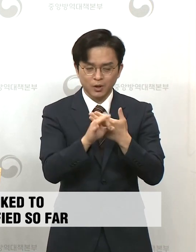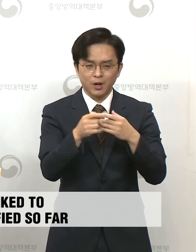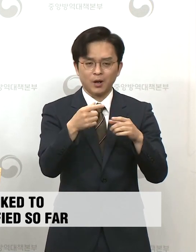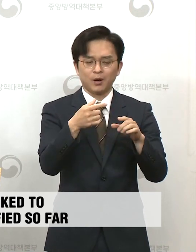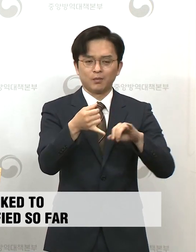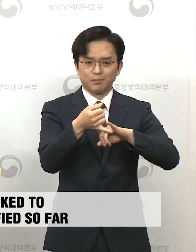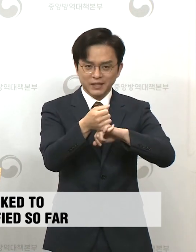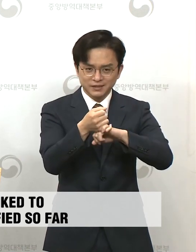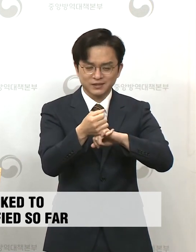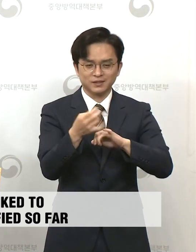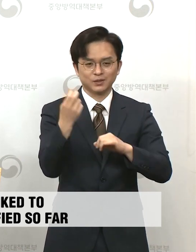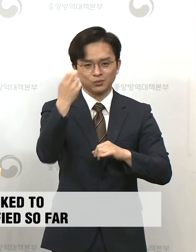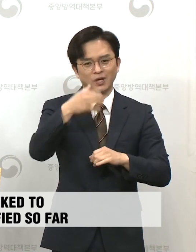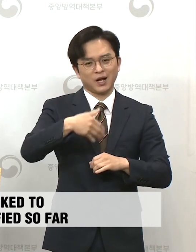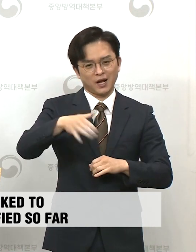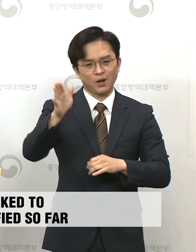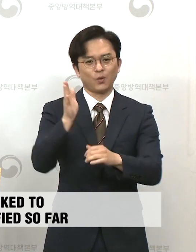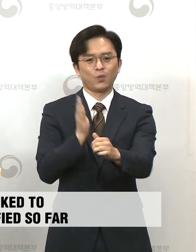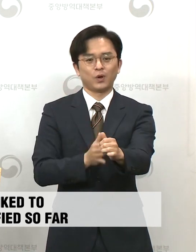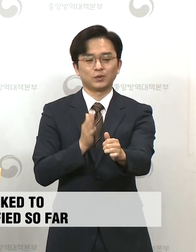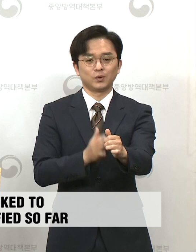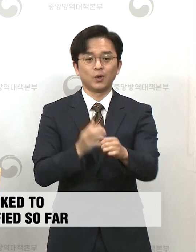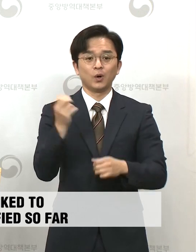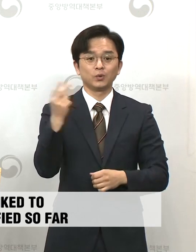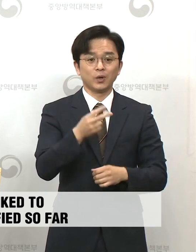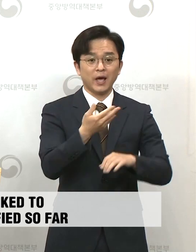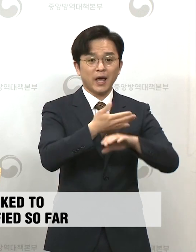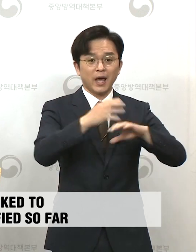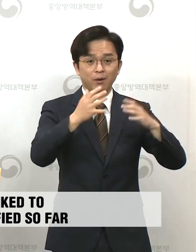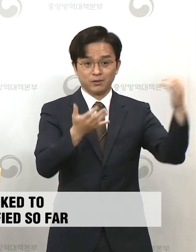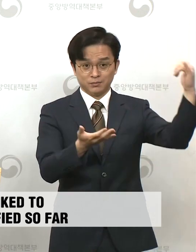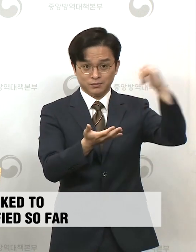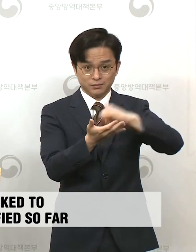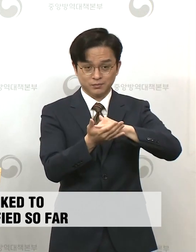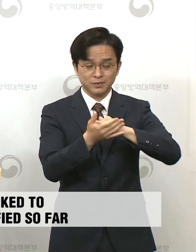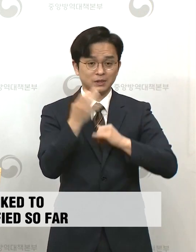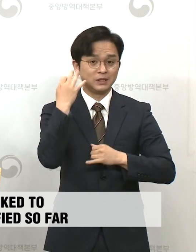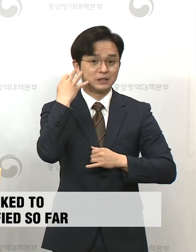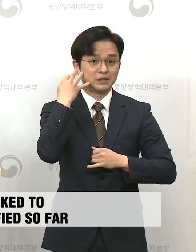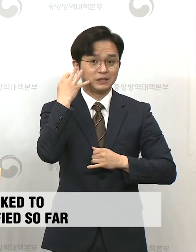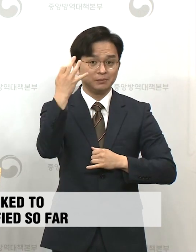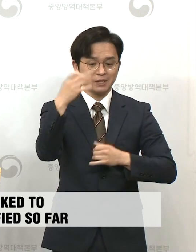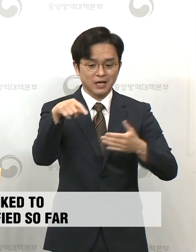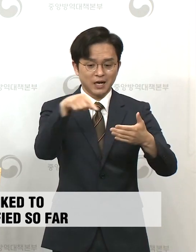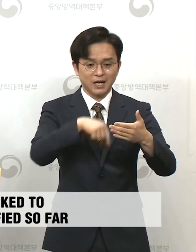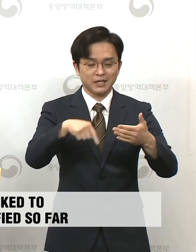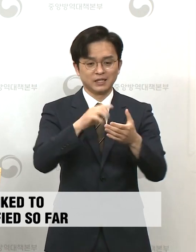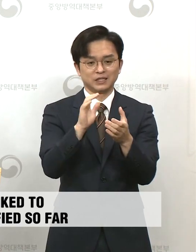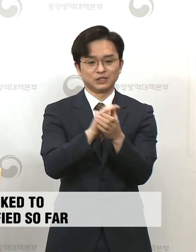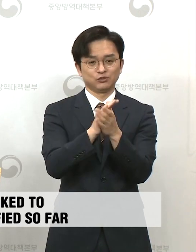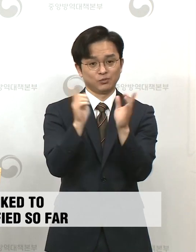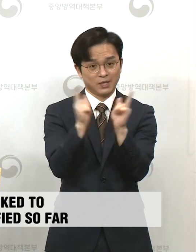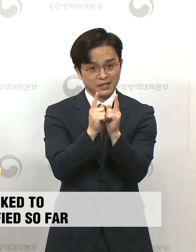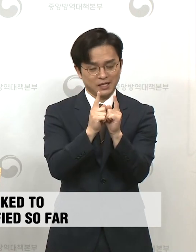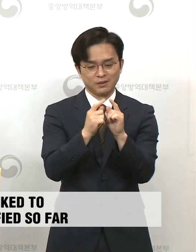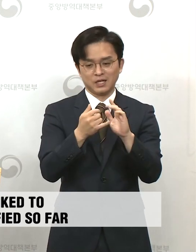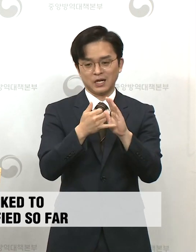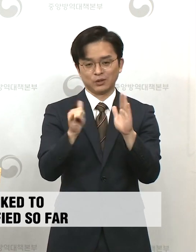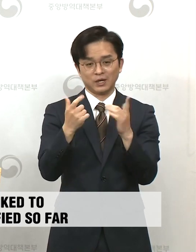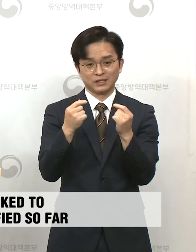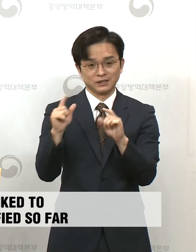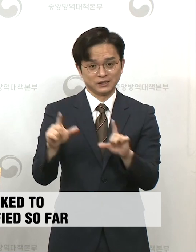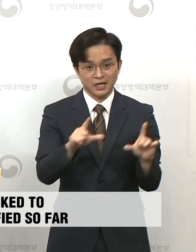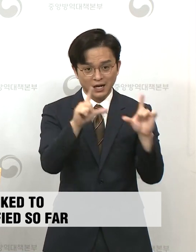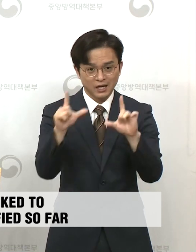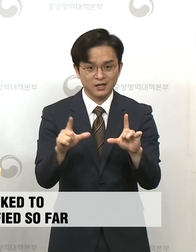guided the doctors to carry out more aggressive screening testings for these people. And as